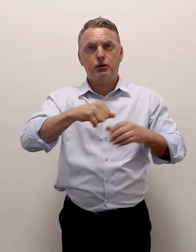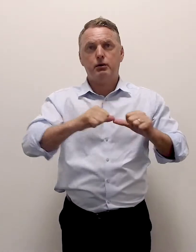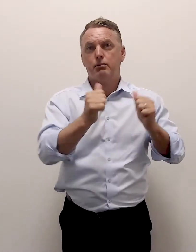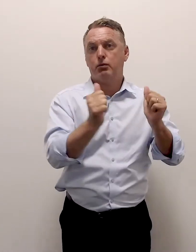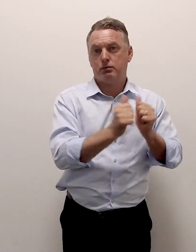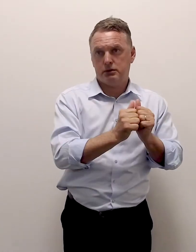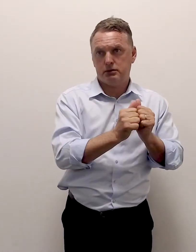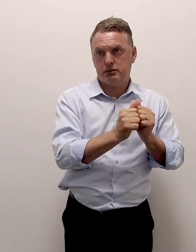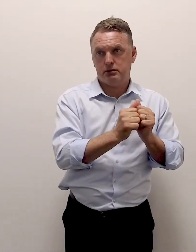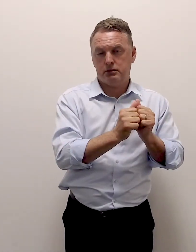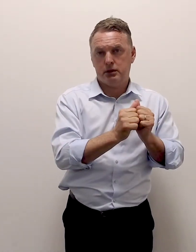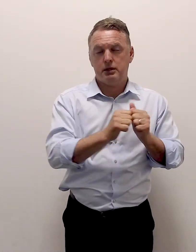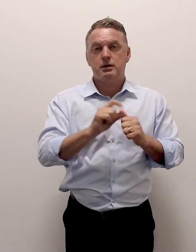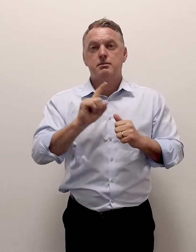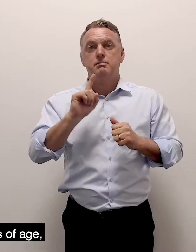appointments.